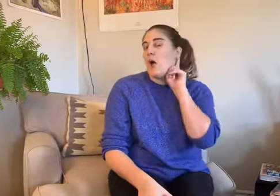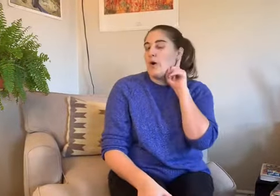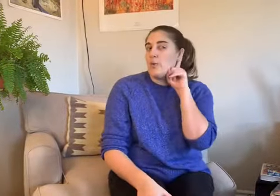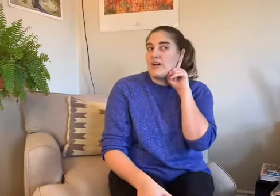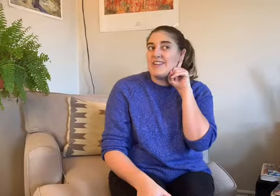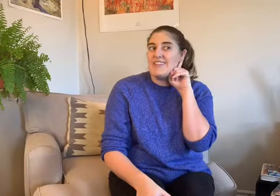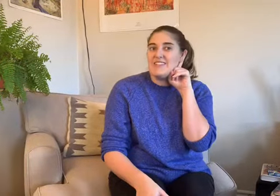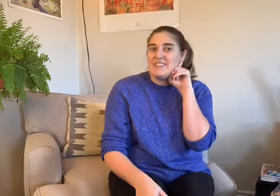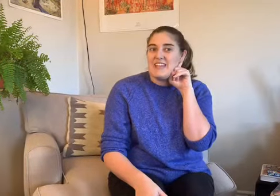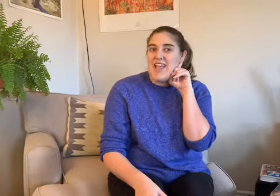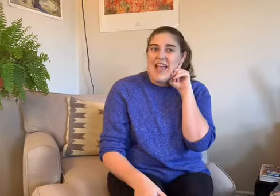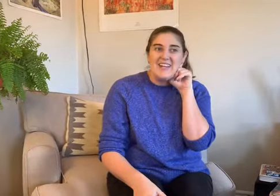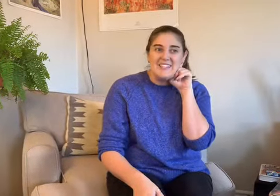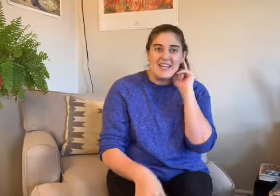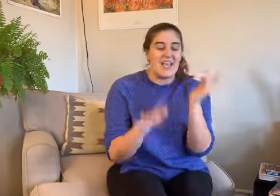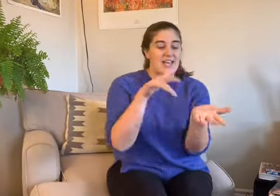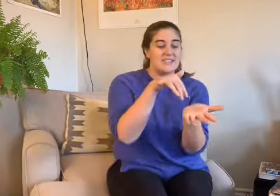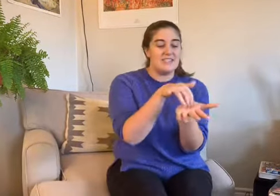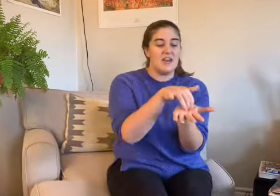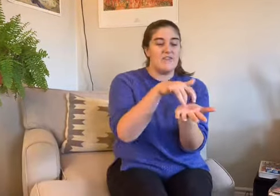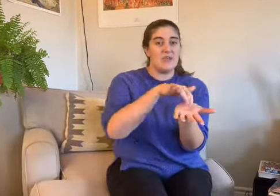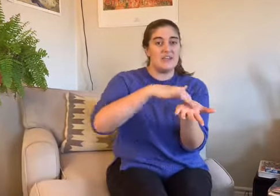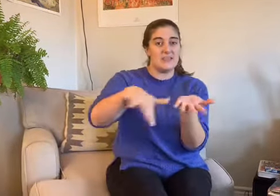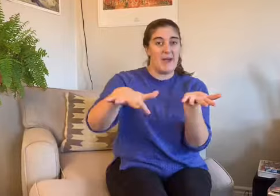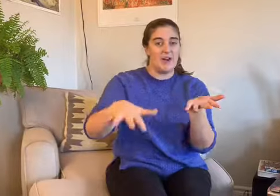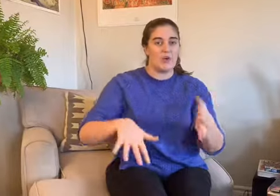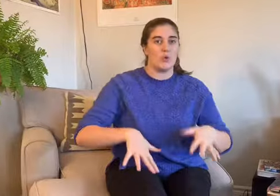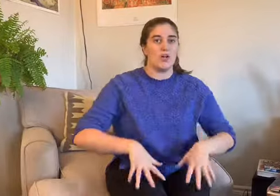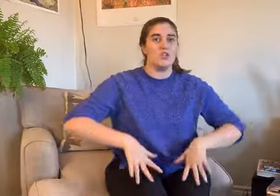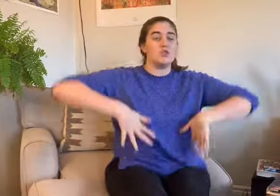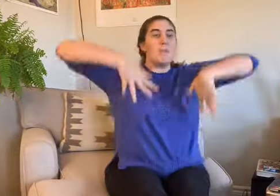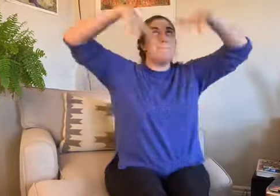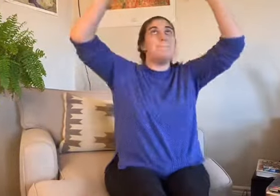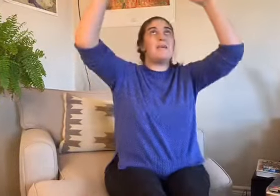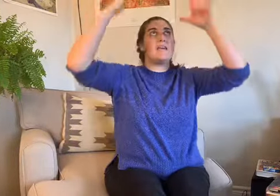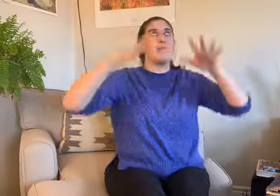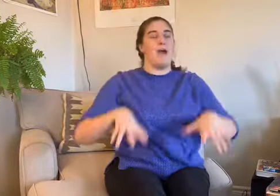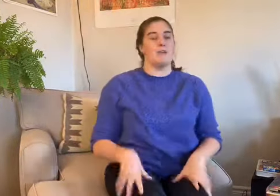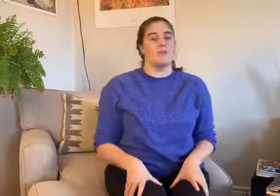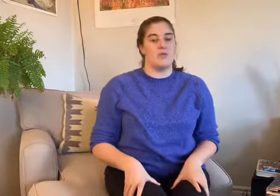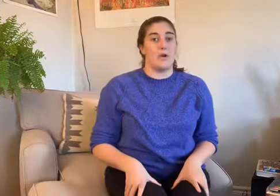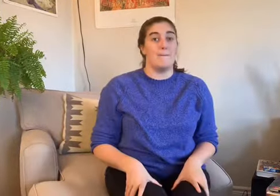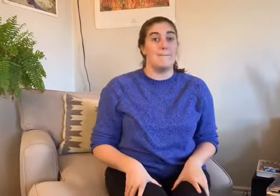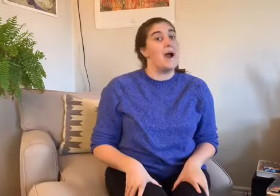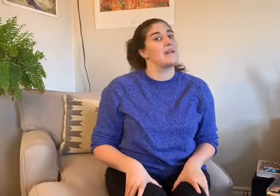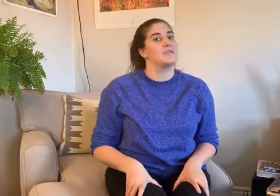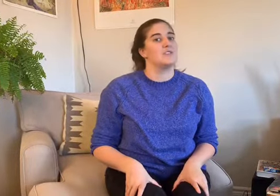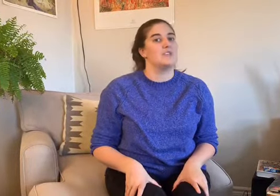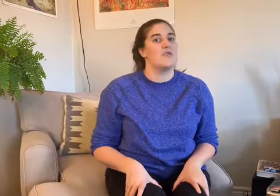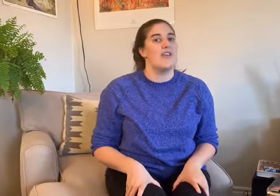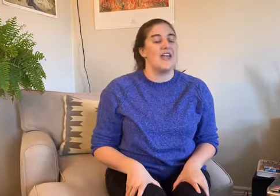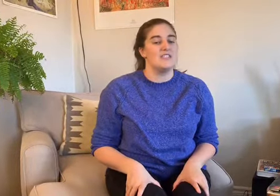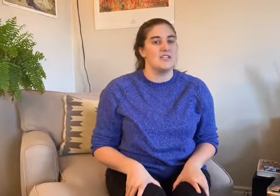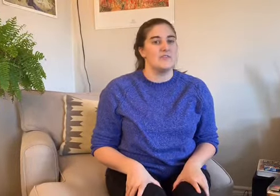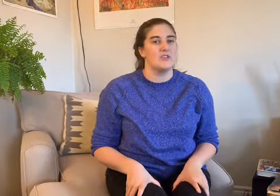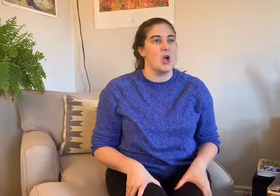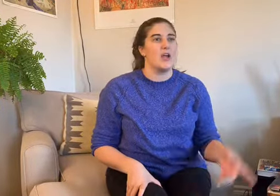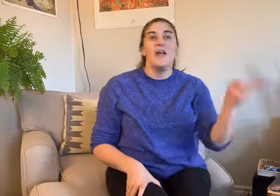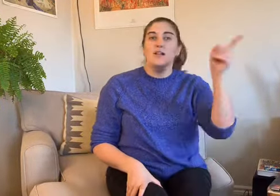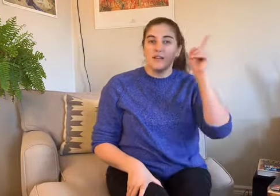We're going to listen to the ending, and instead of this pattern, we're going to do some big patterns with our bodies to show the ending of the song. Let's